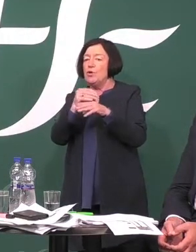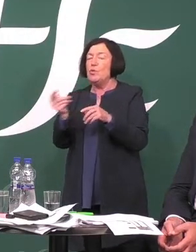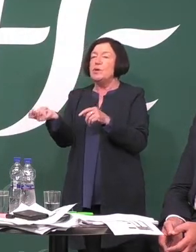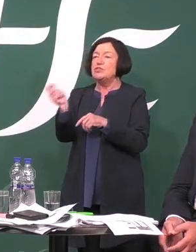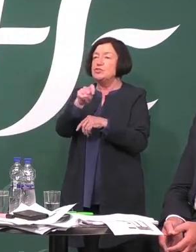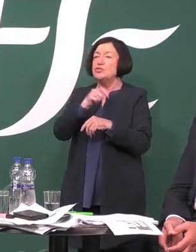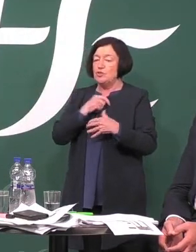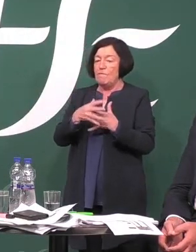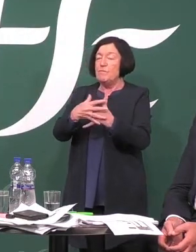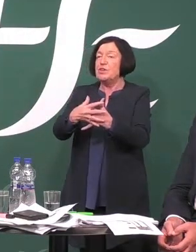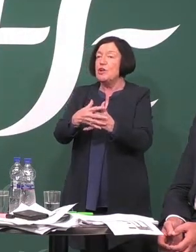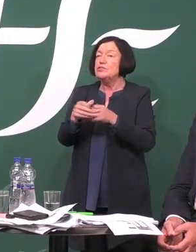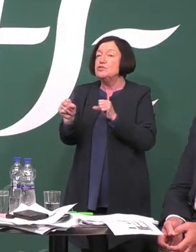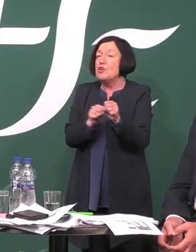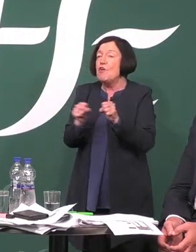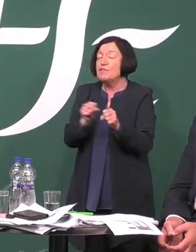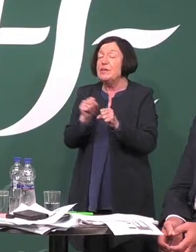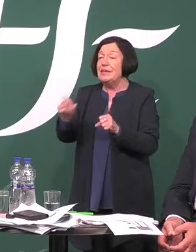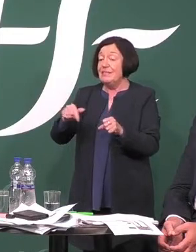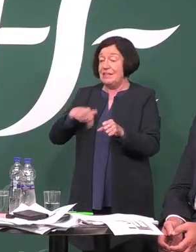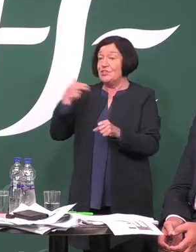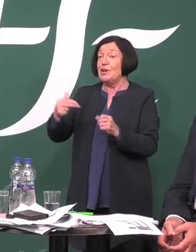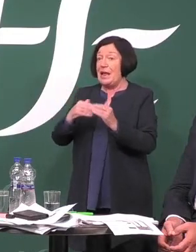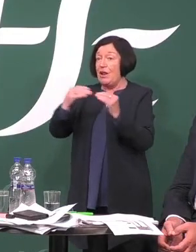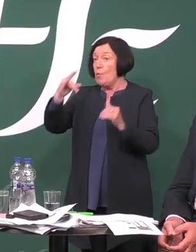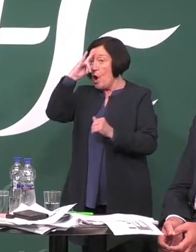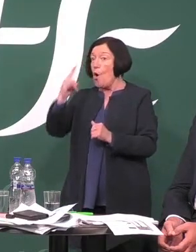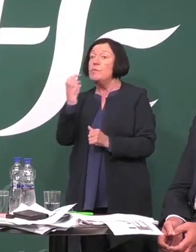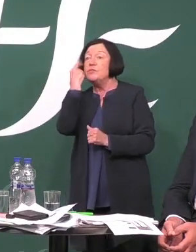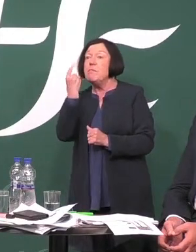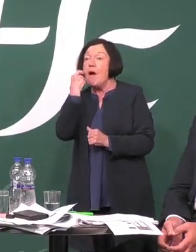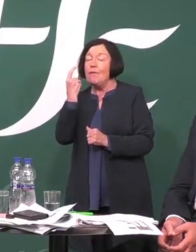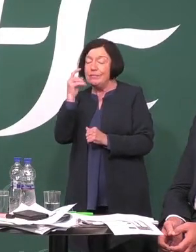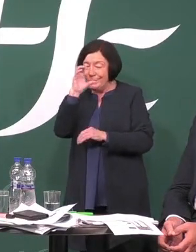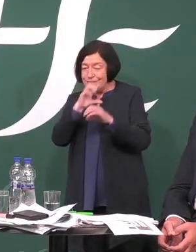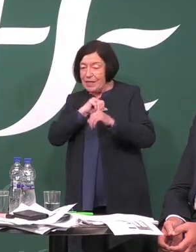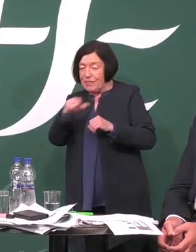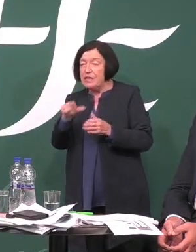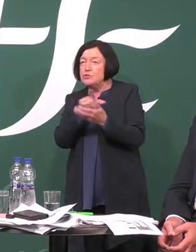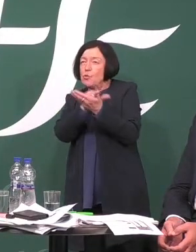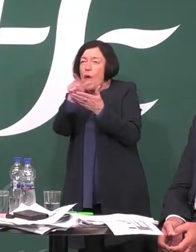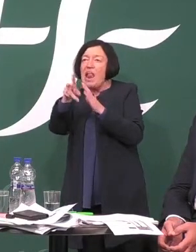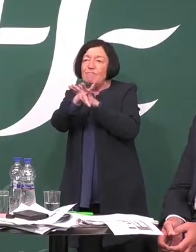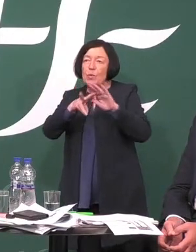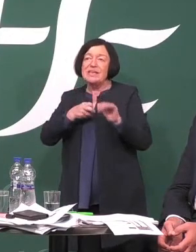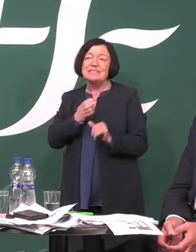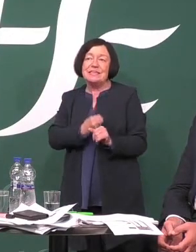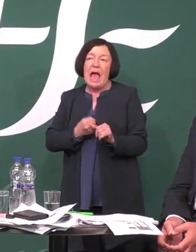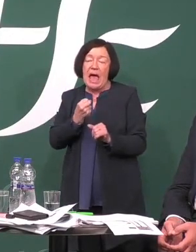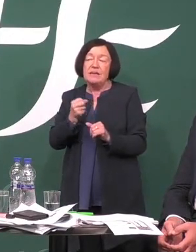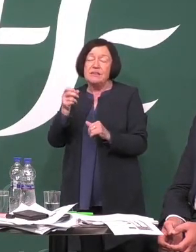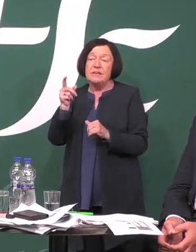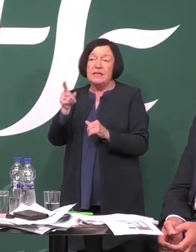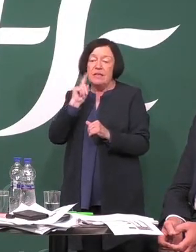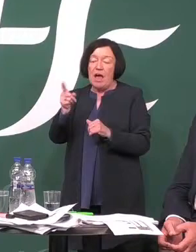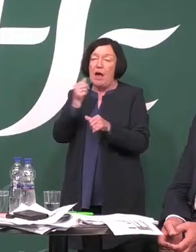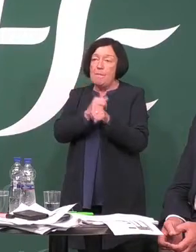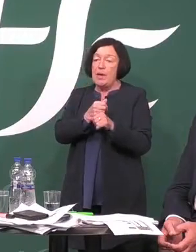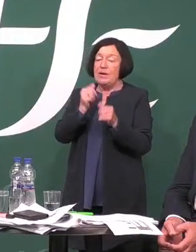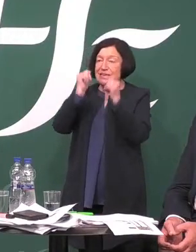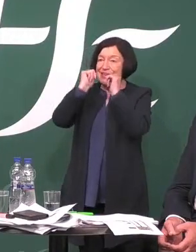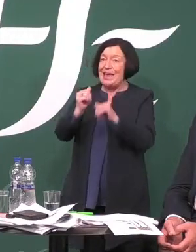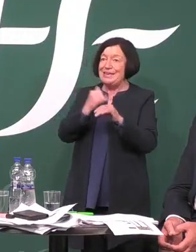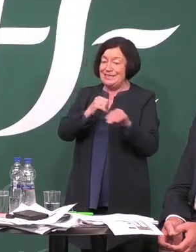who's unvaccinated. So that's our next stage. We hope tomorrow is to look at that 12-week scan and to look at attendance at caesarean